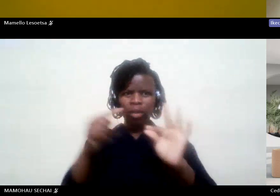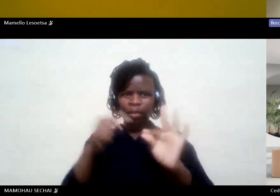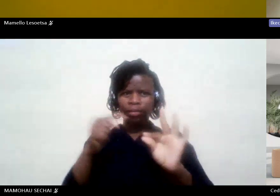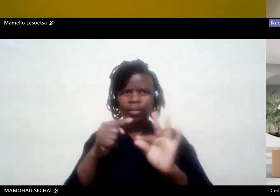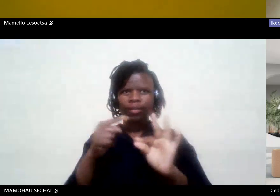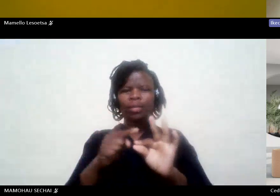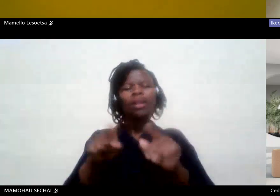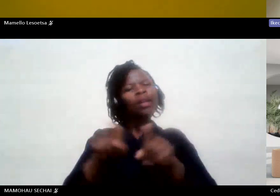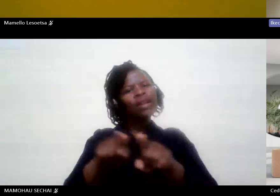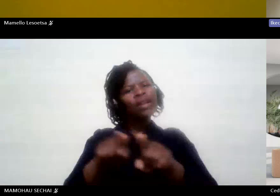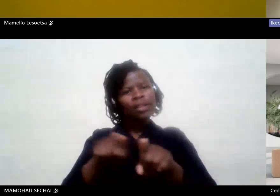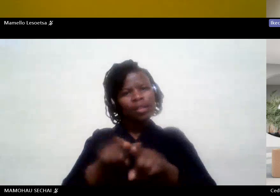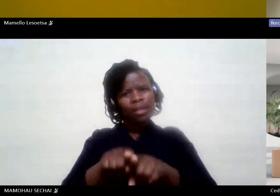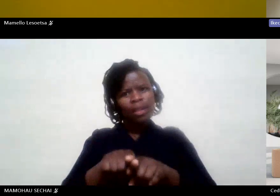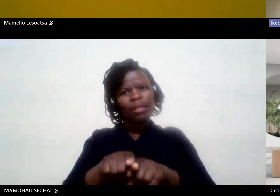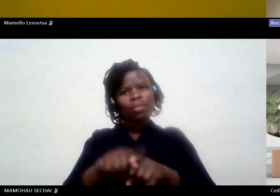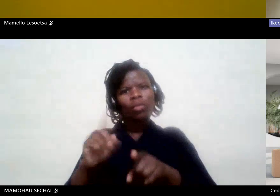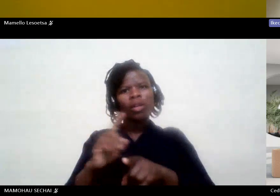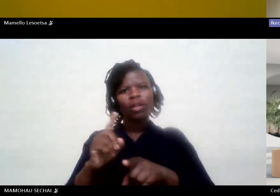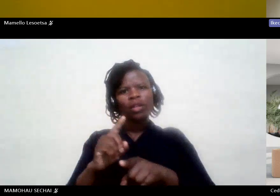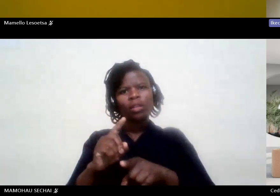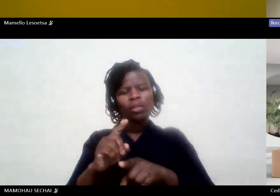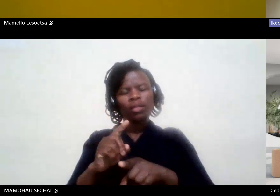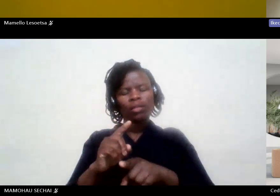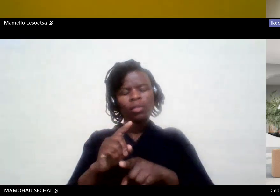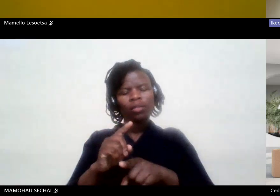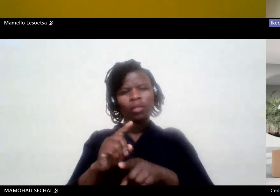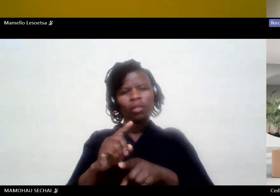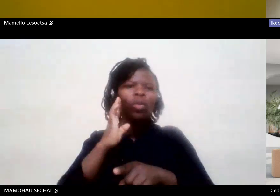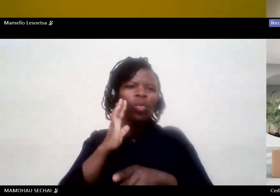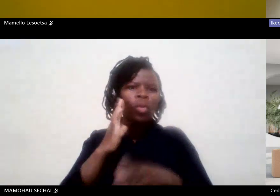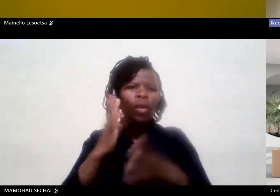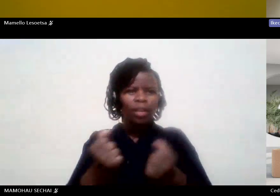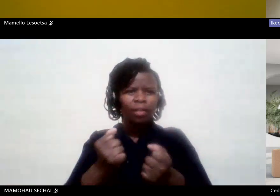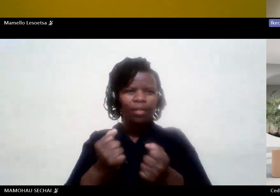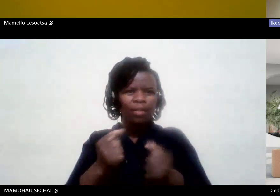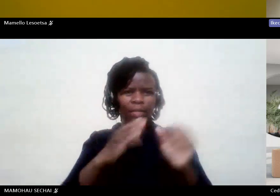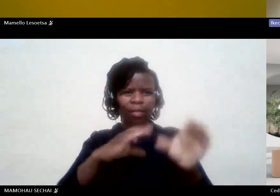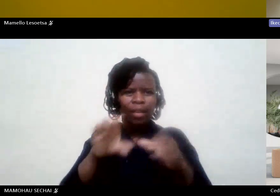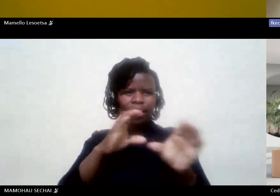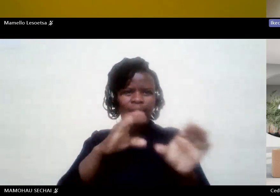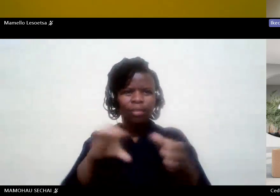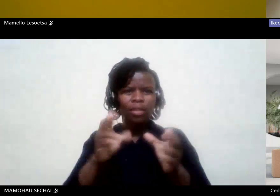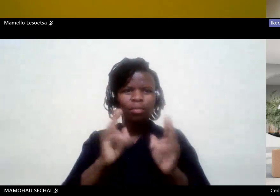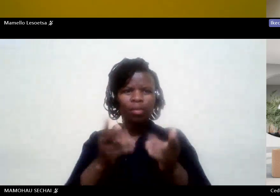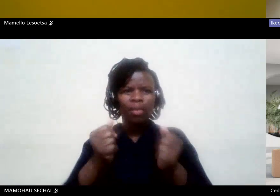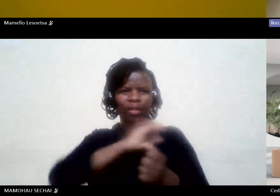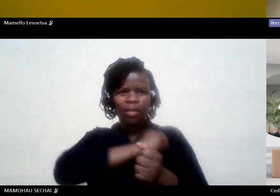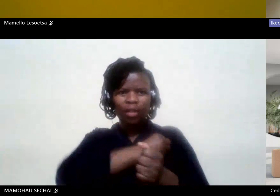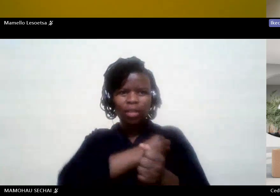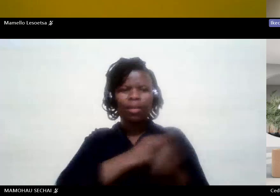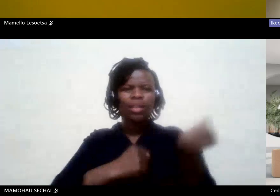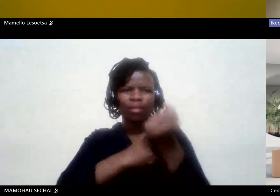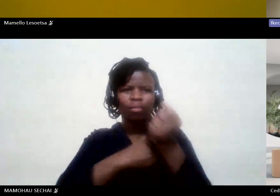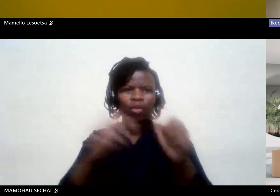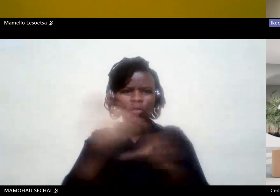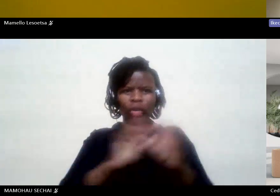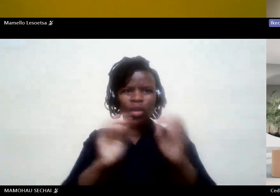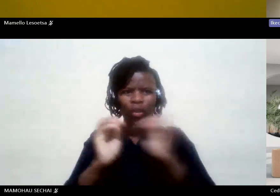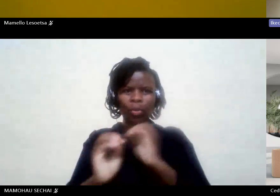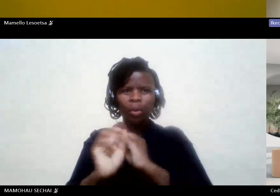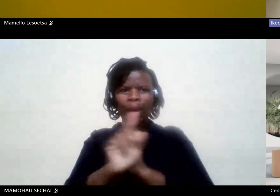activity which some people with disabilities don't support fully, but they always say, you know what, half measures is better than